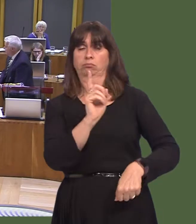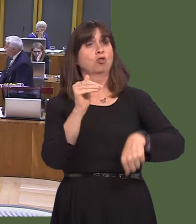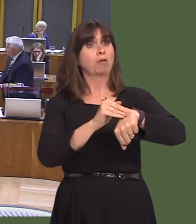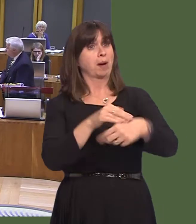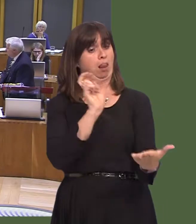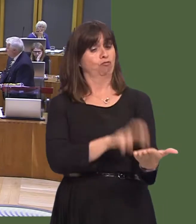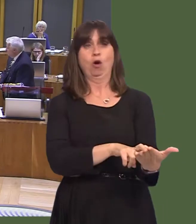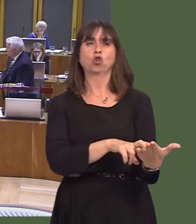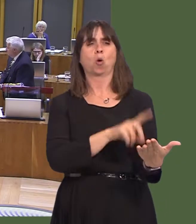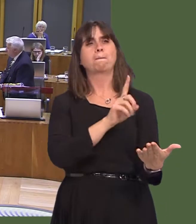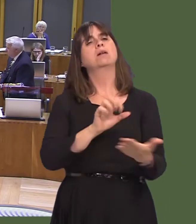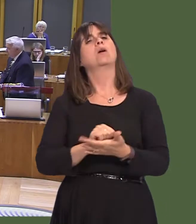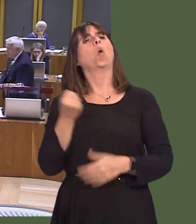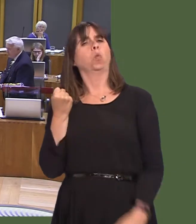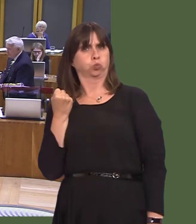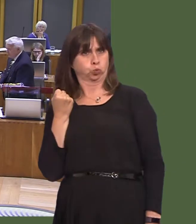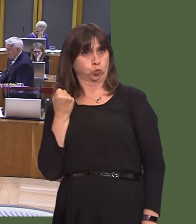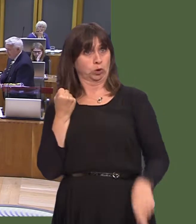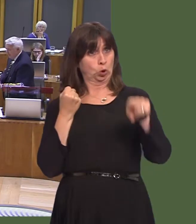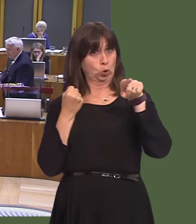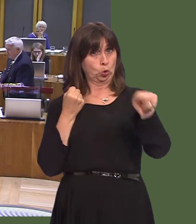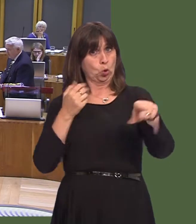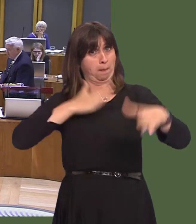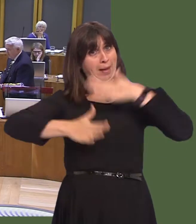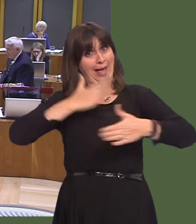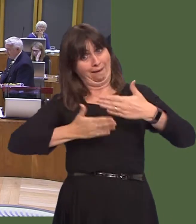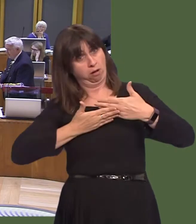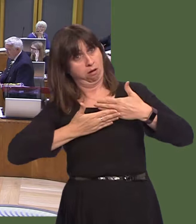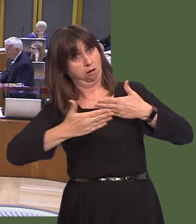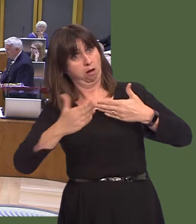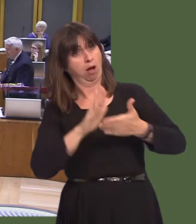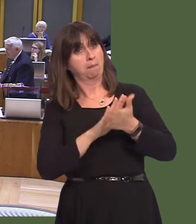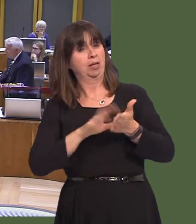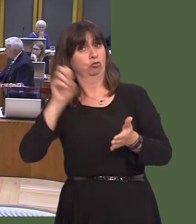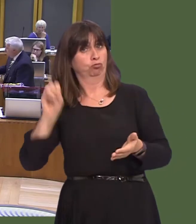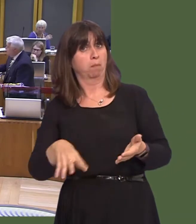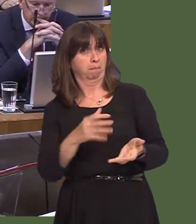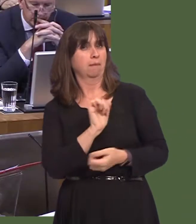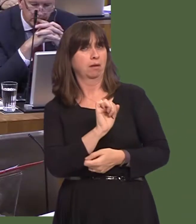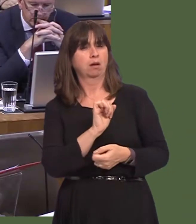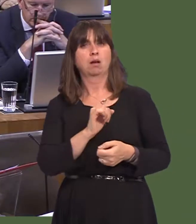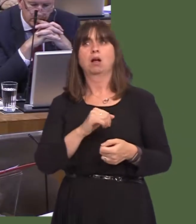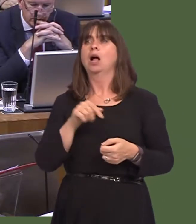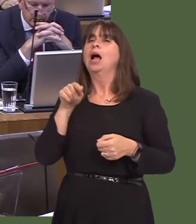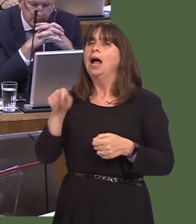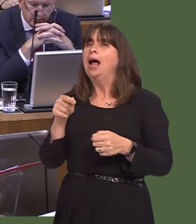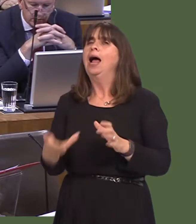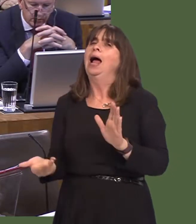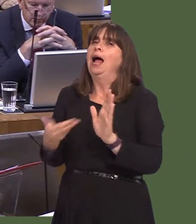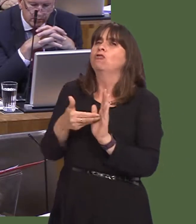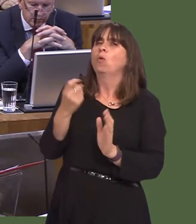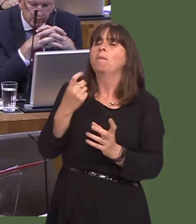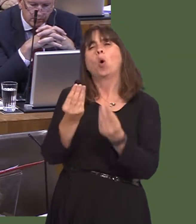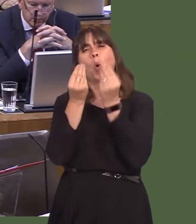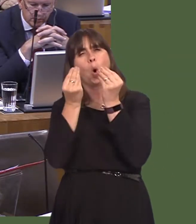and it scared them from coming back into court, and it was, in effect, a way of ensuring their good behaviour. This goes a step further, because it helps people to